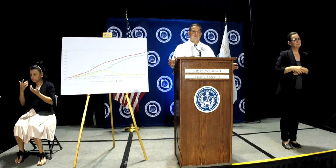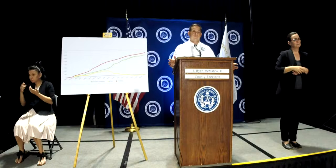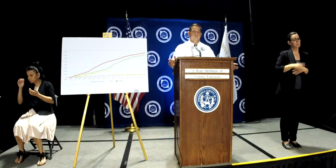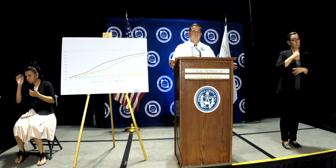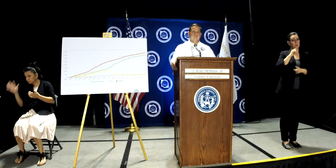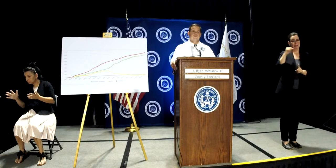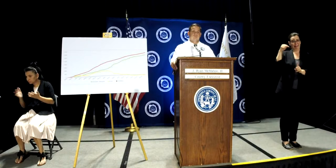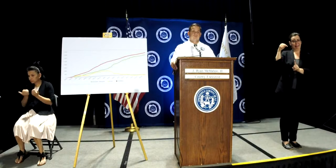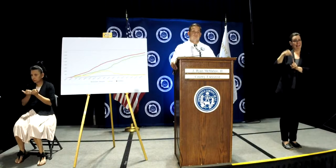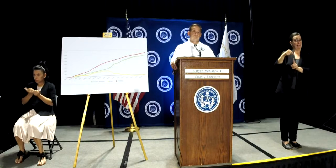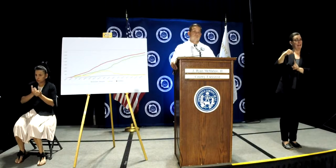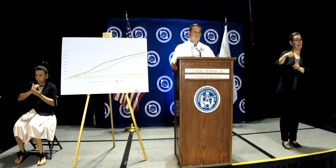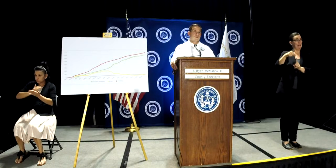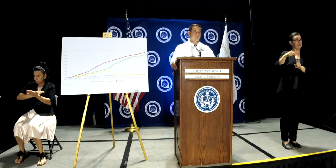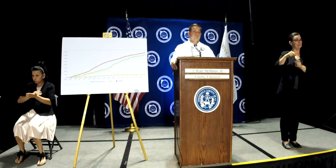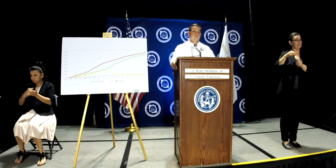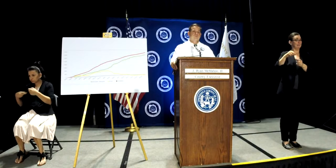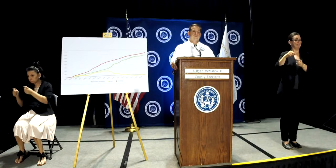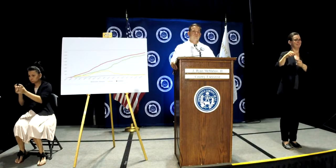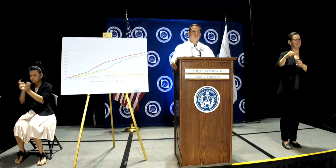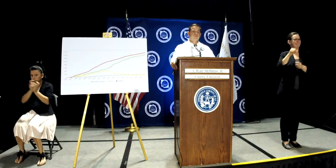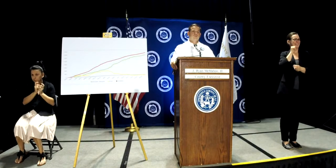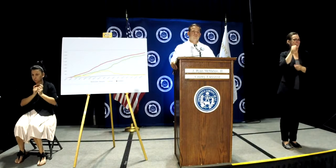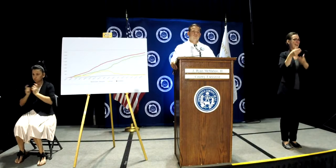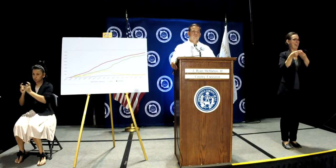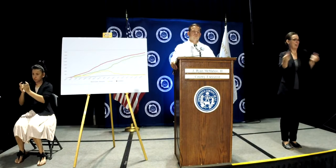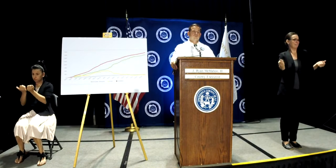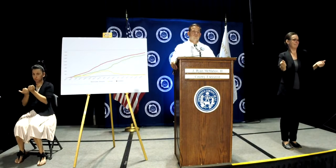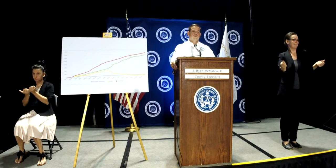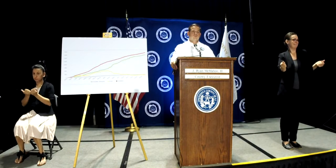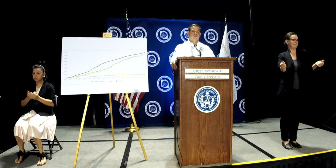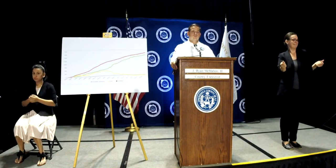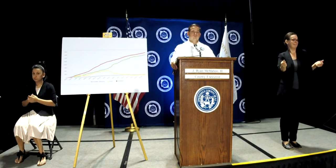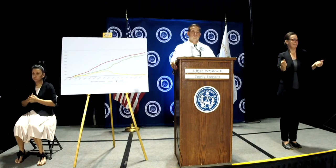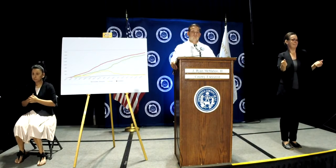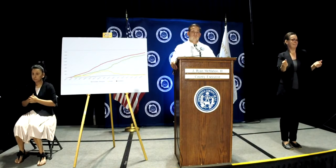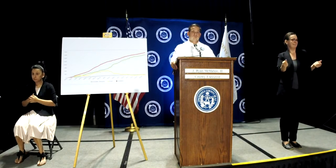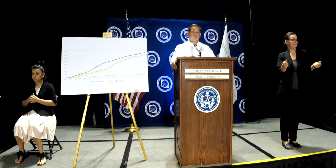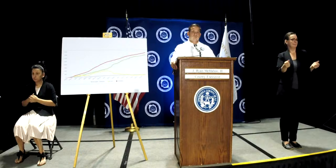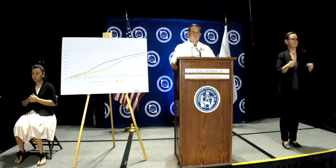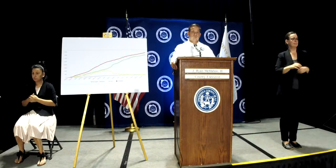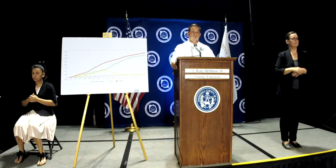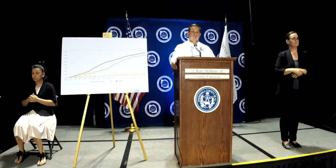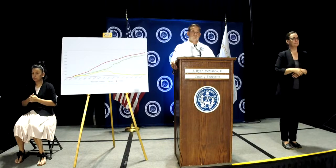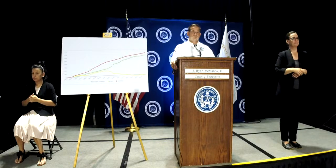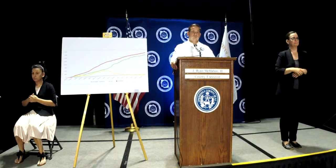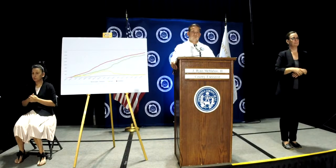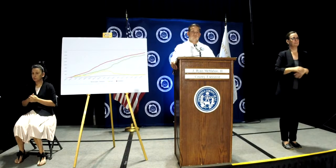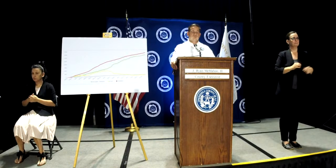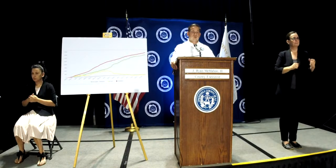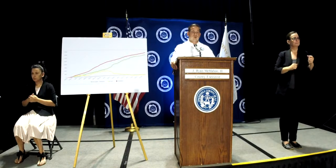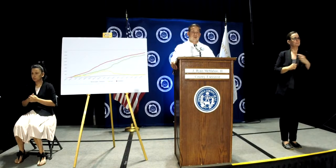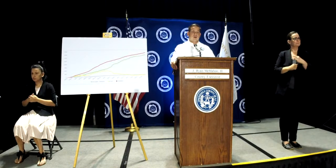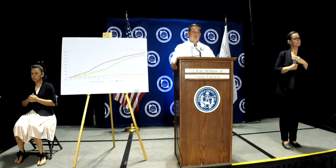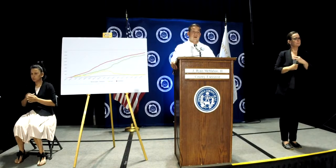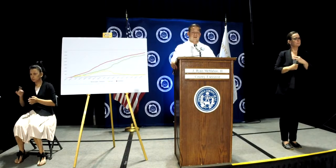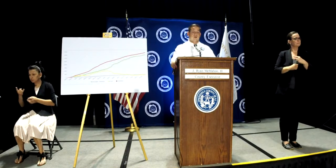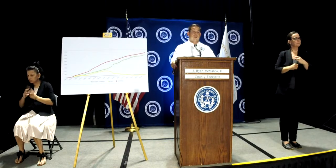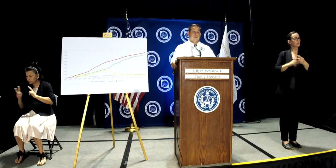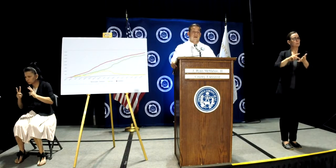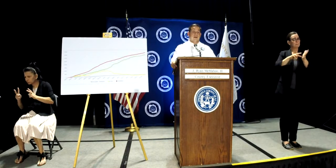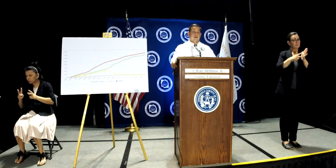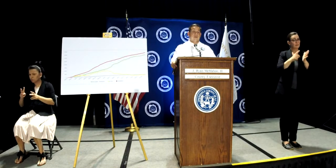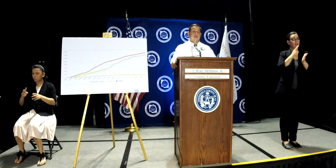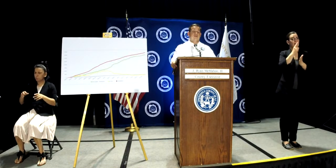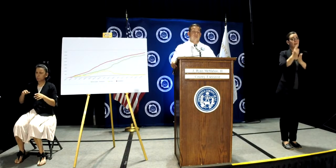this problem. But going after in terms of hours, I'm just hoping to clarify why that's different than the full job positions. Because I don't want